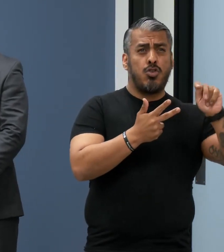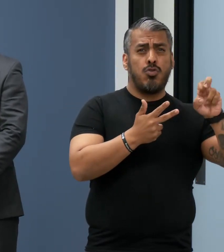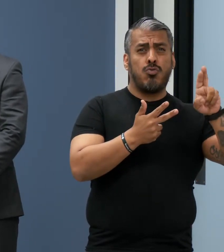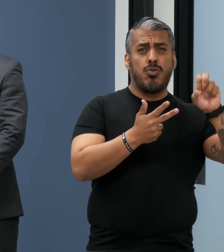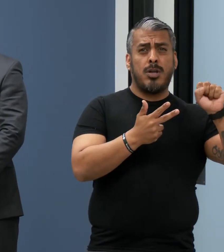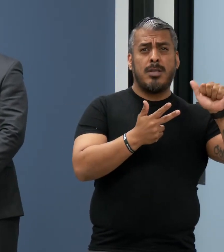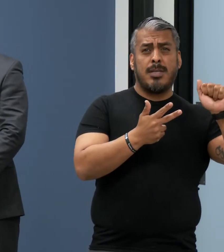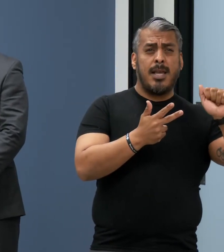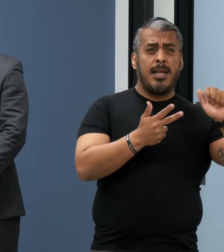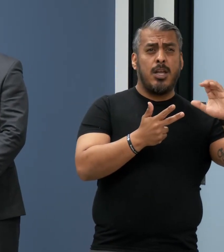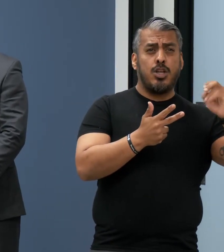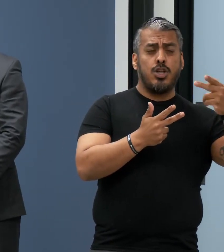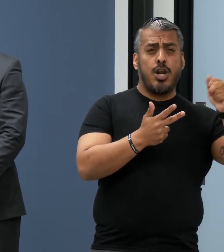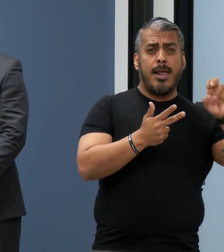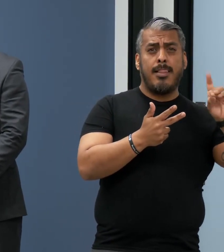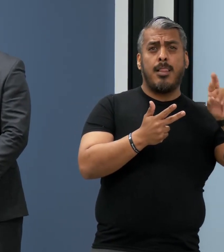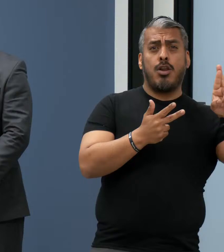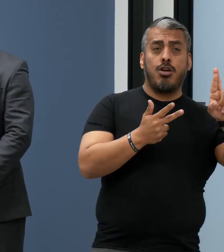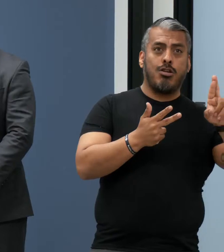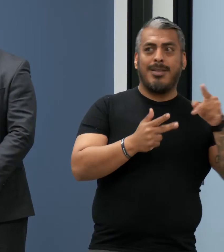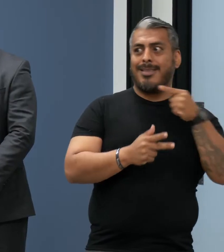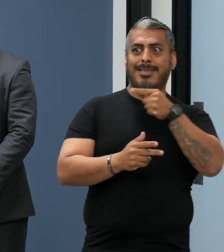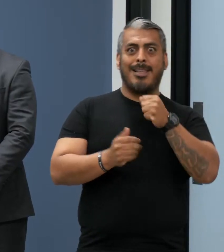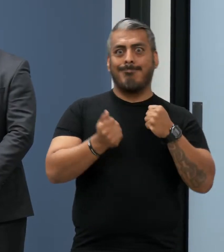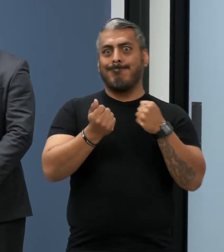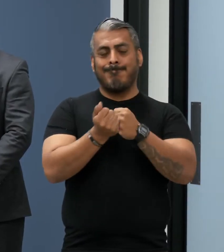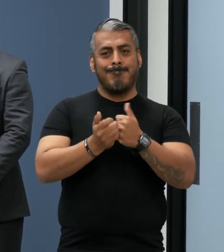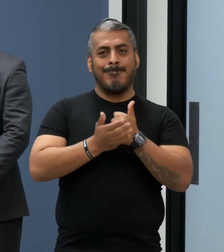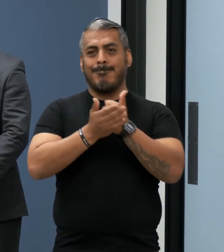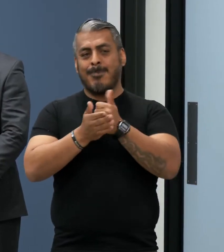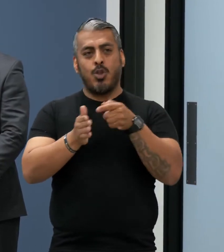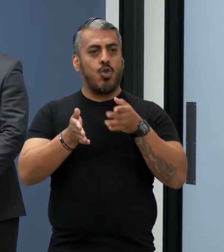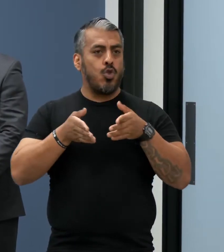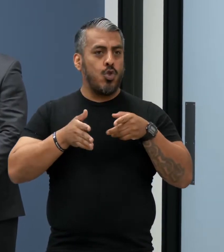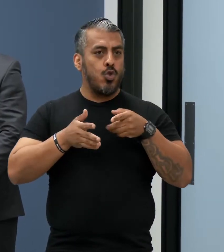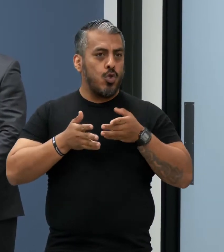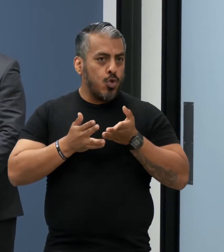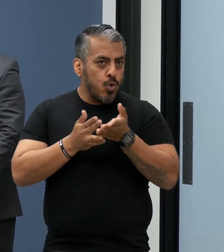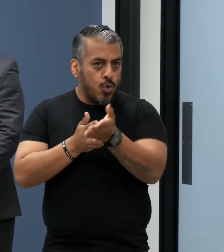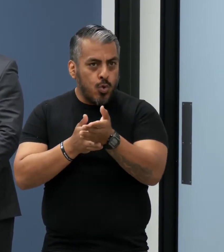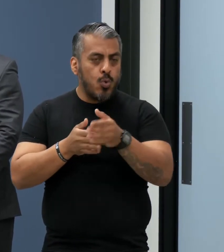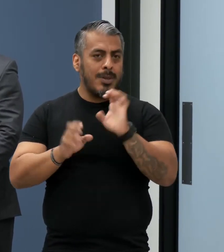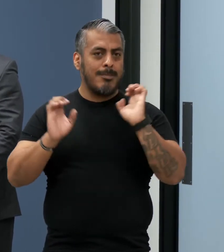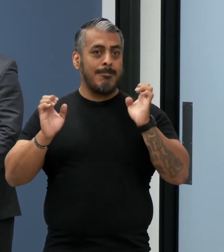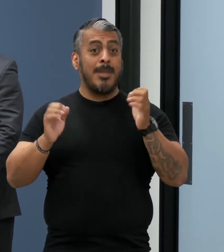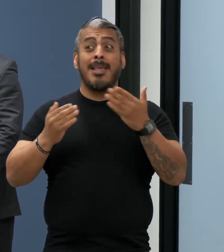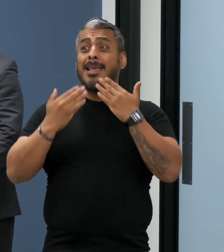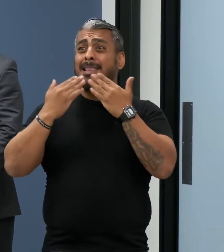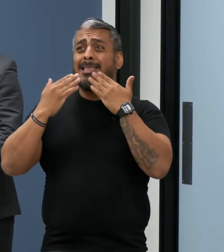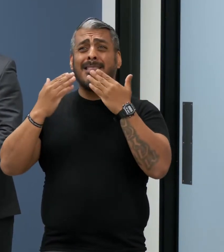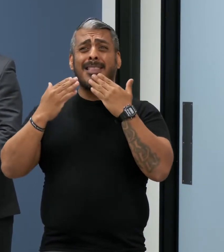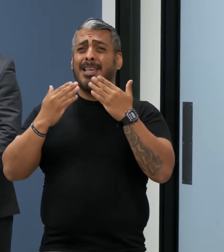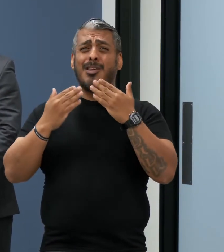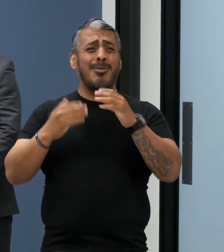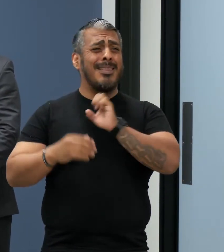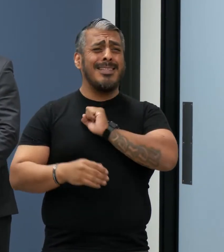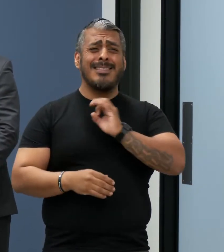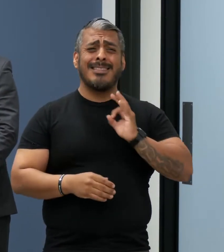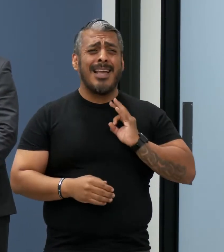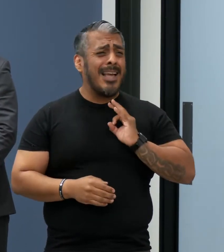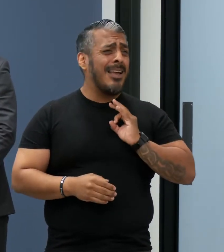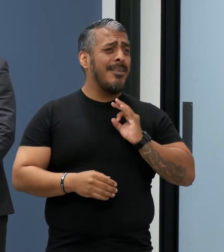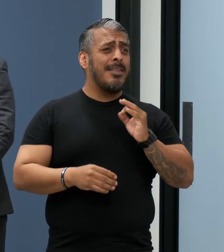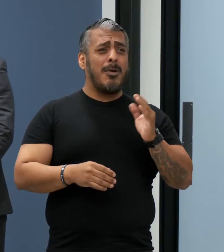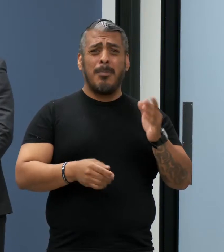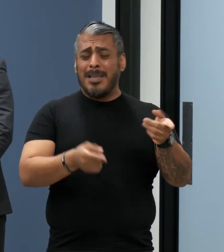of whom led us at one time or another through this emergency. I'd also like to thank the 100+ city staff who were reassigned